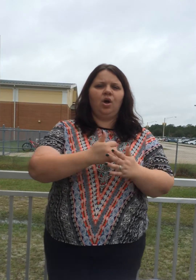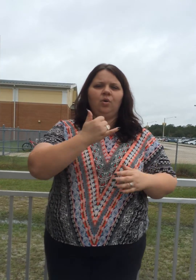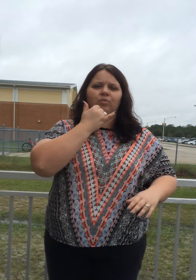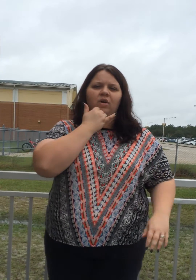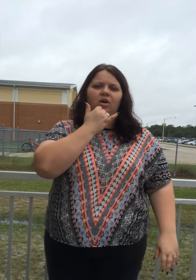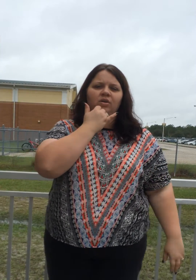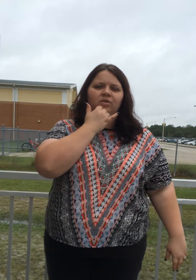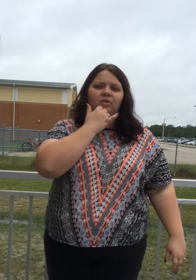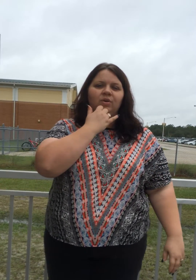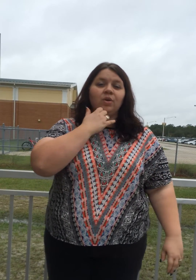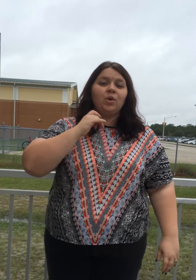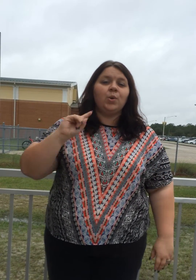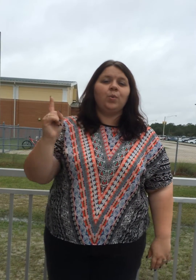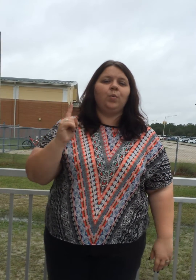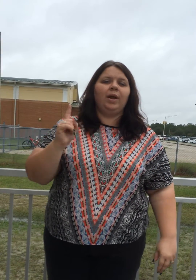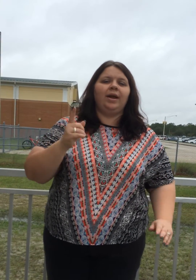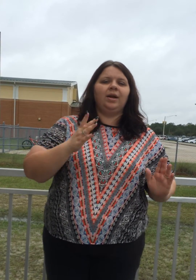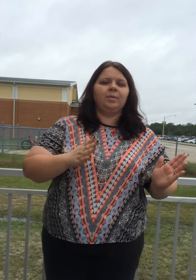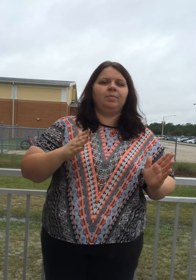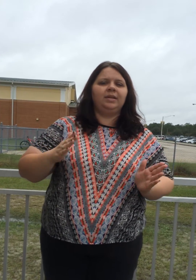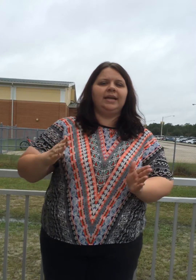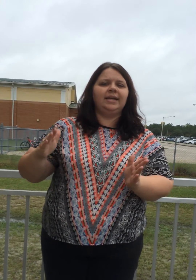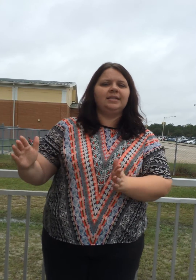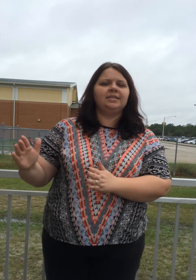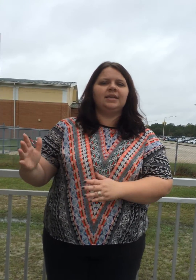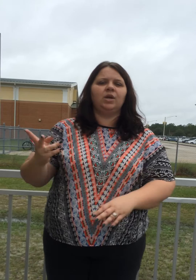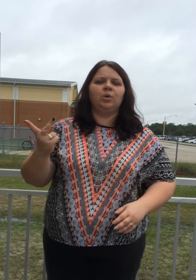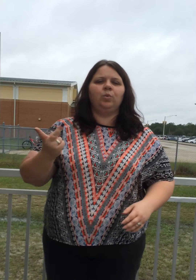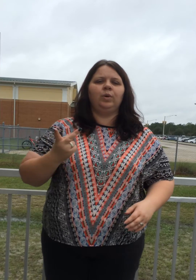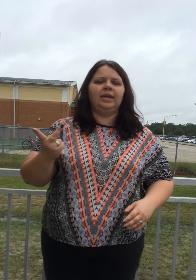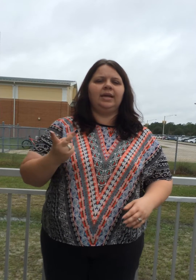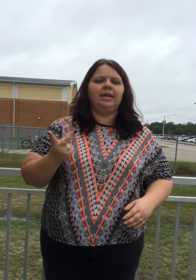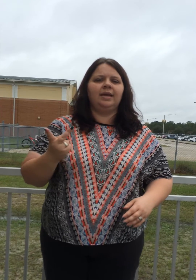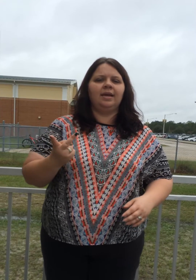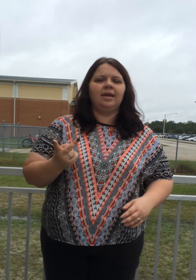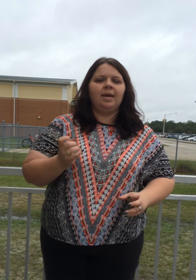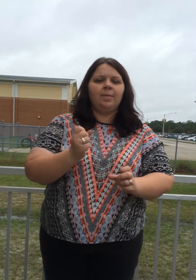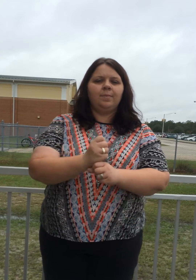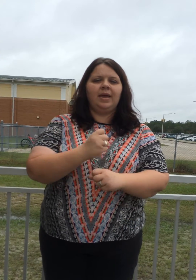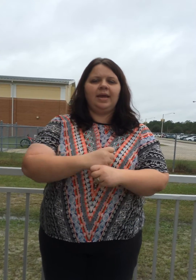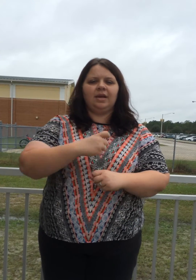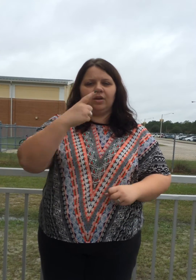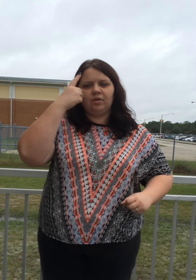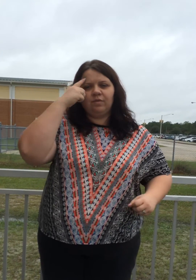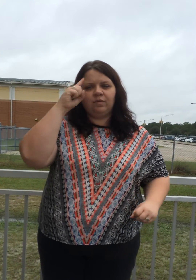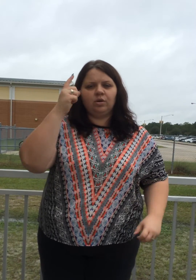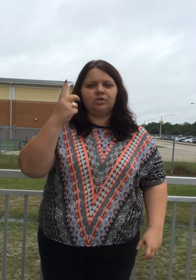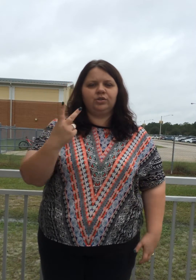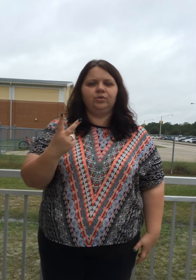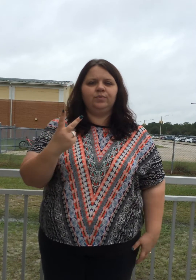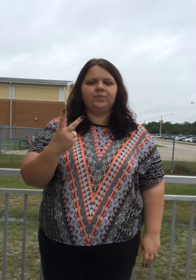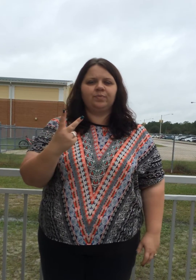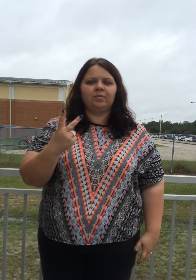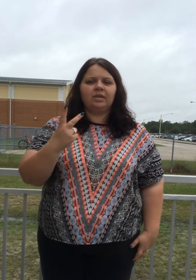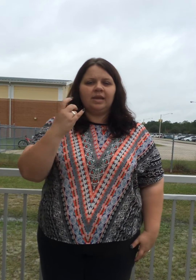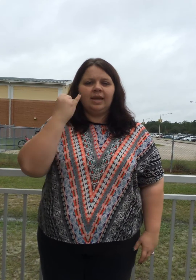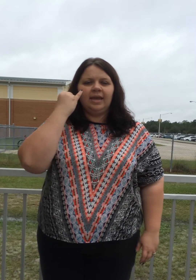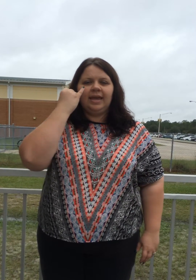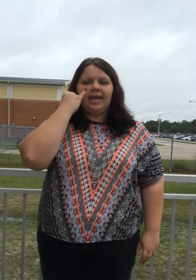all wrong, where plans we make for two,